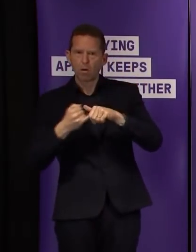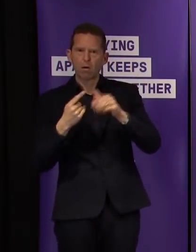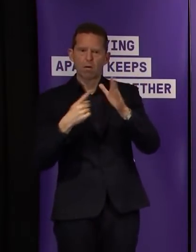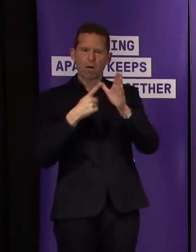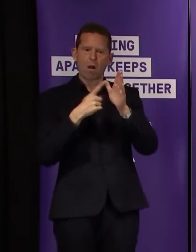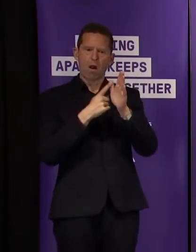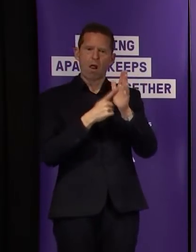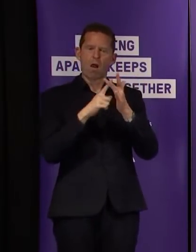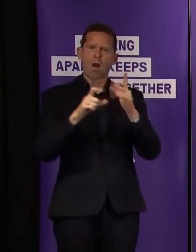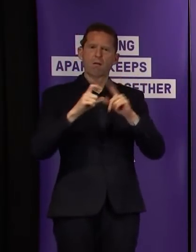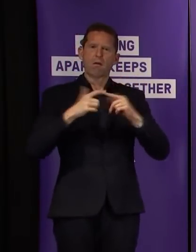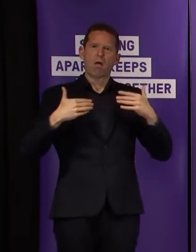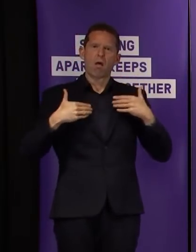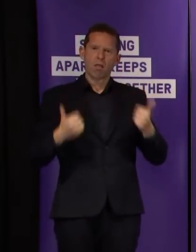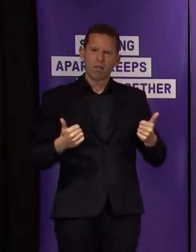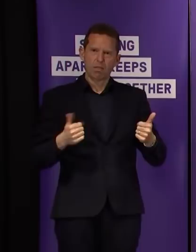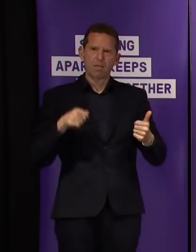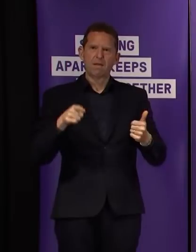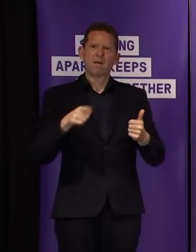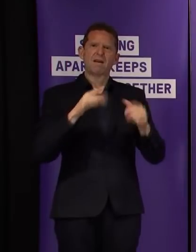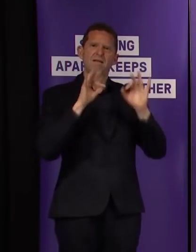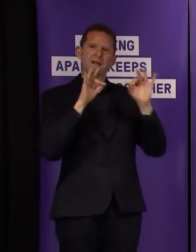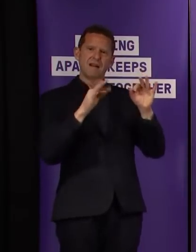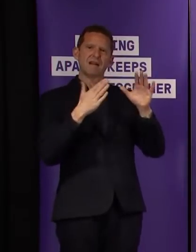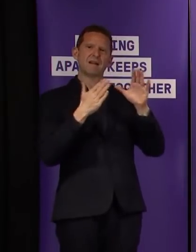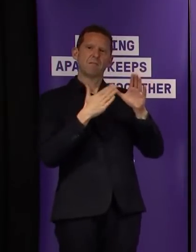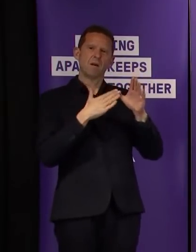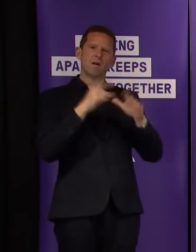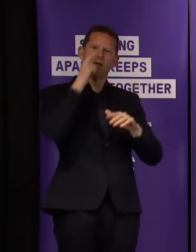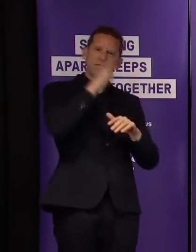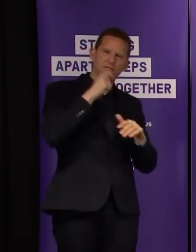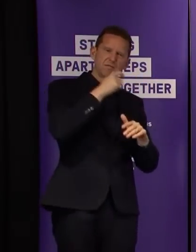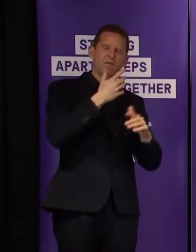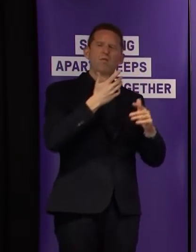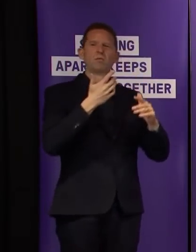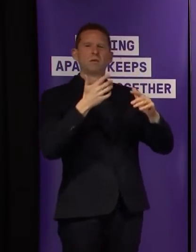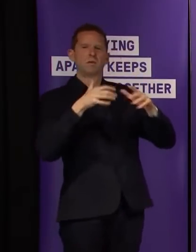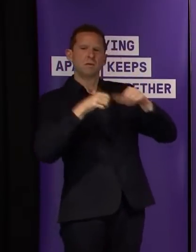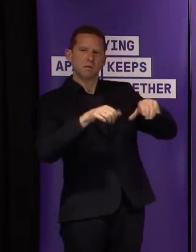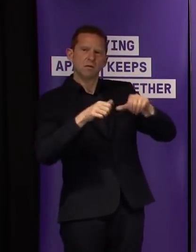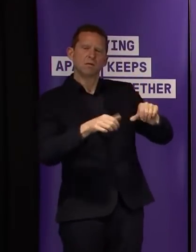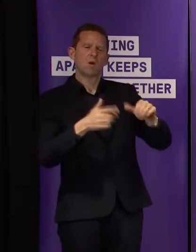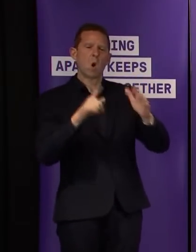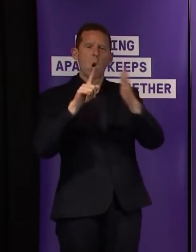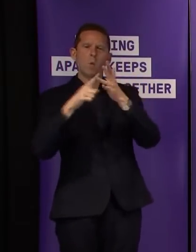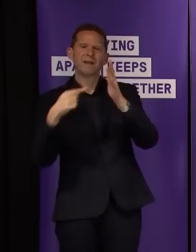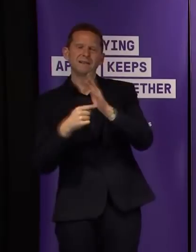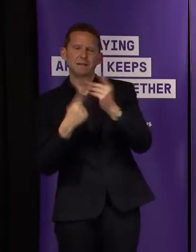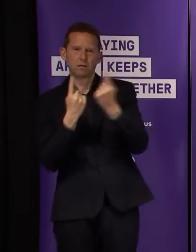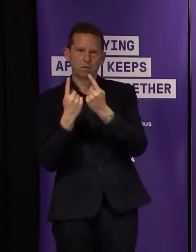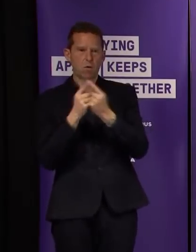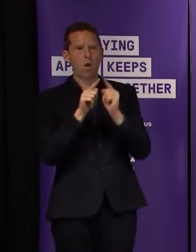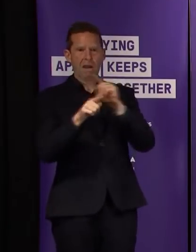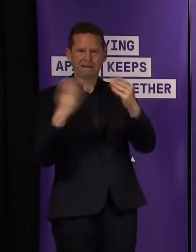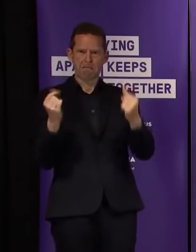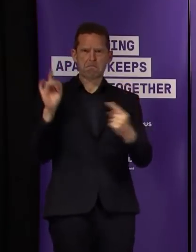health. For safety, there have been some changes made there. There's still provision for people for